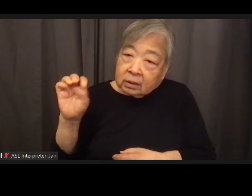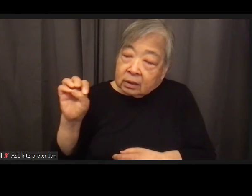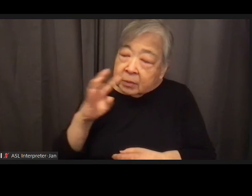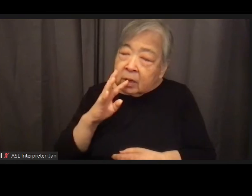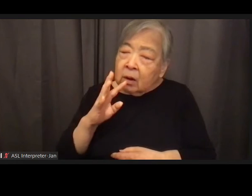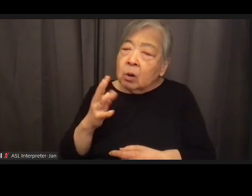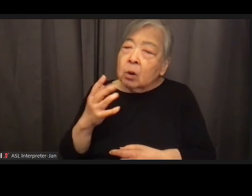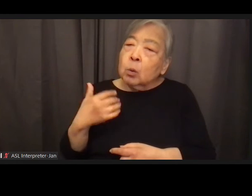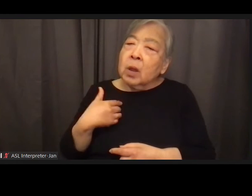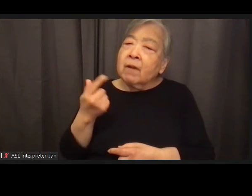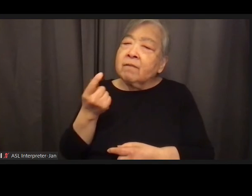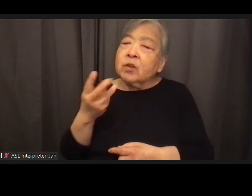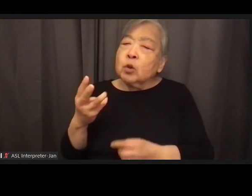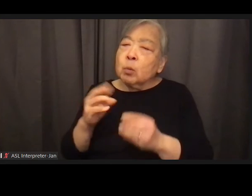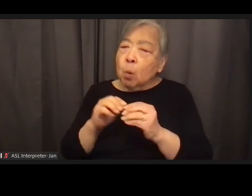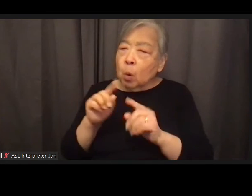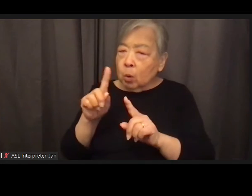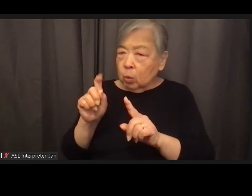questions,